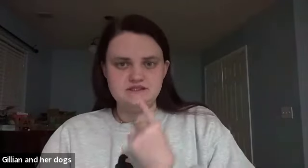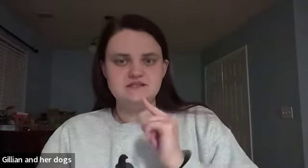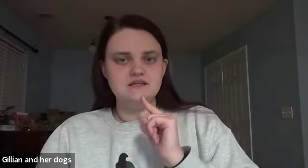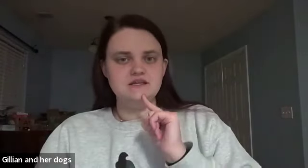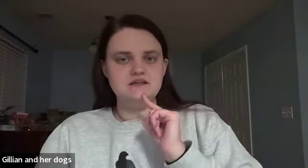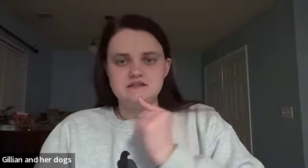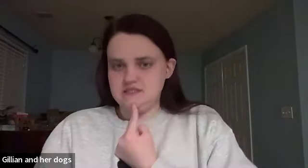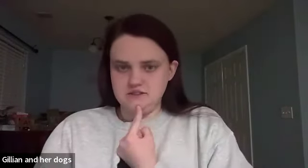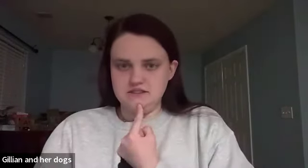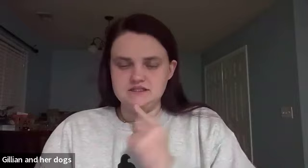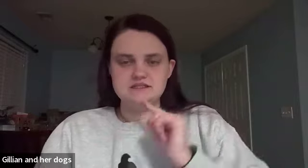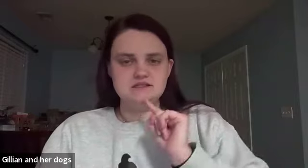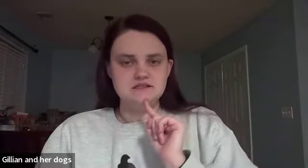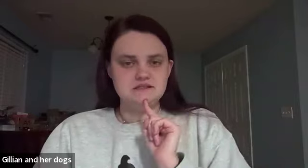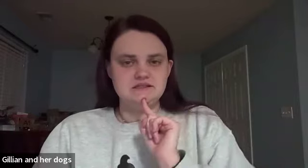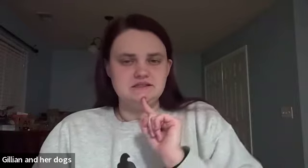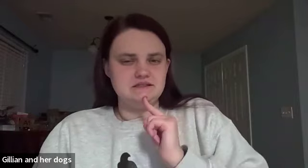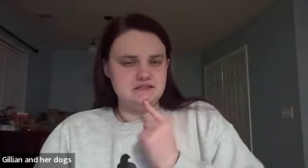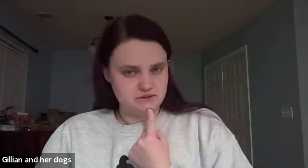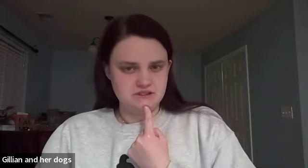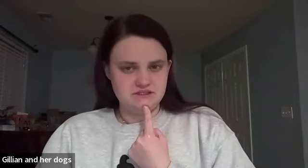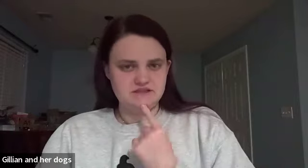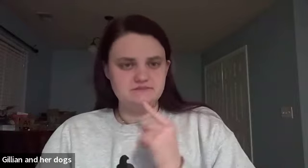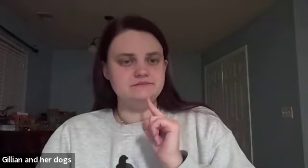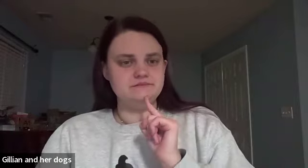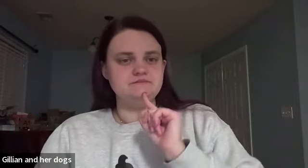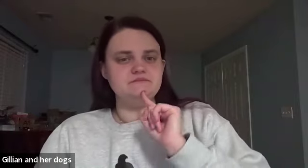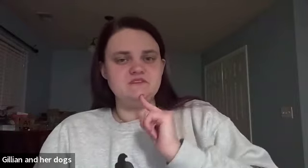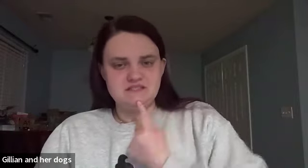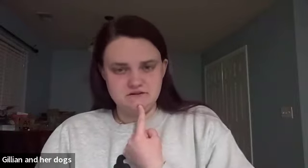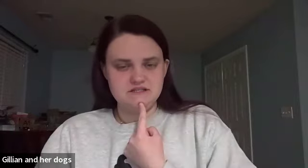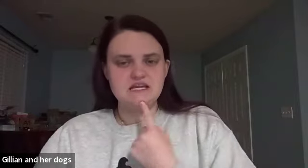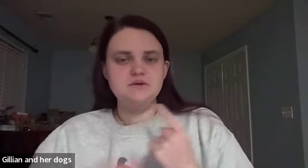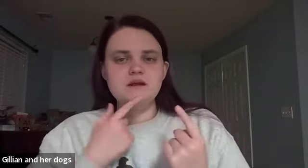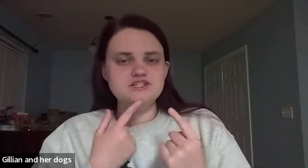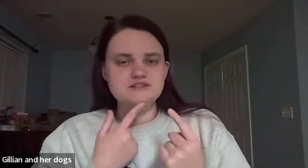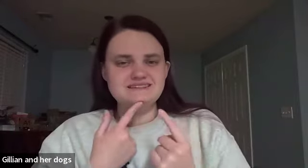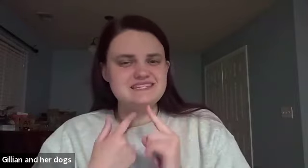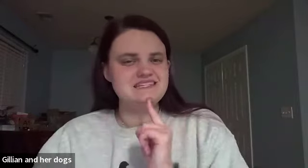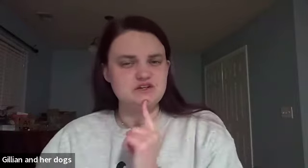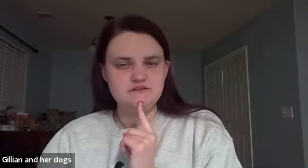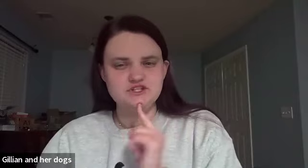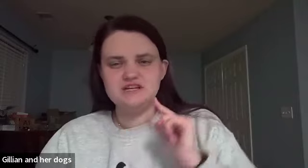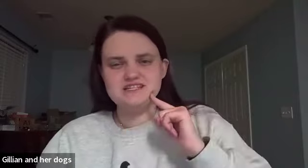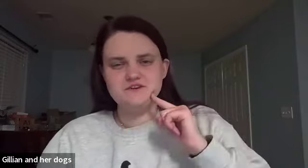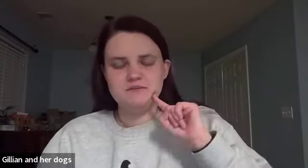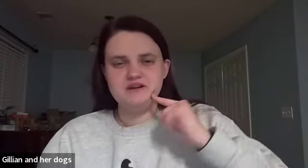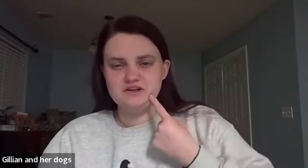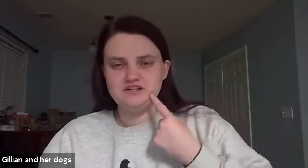serious, serious, serious. Serious. And you want to make sure it's like the center of your chin because if you come out here and do